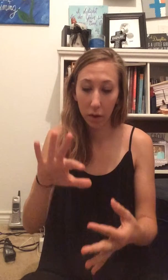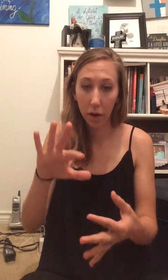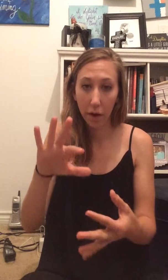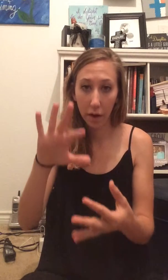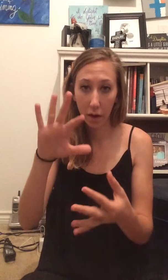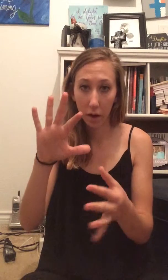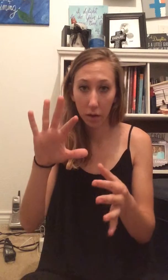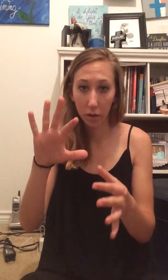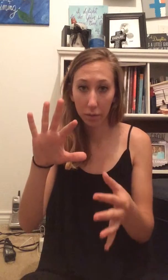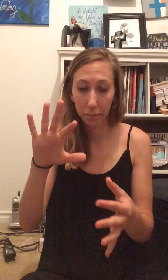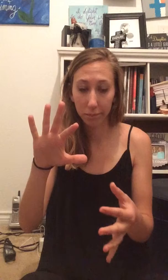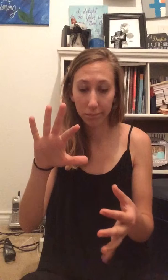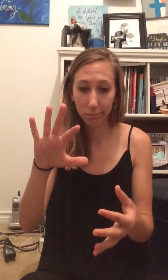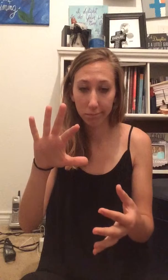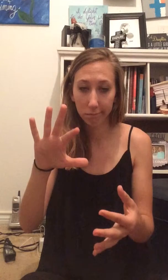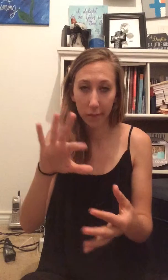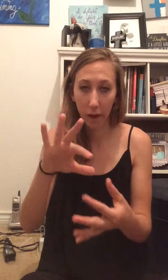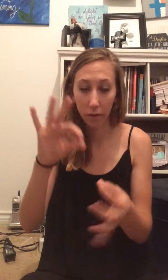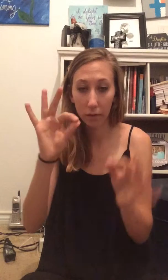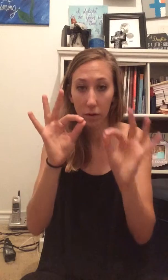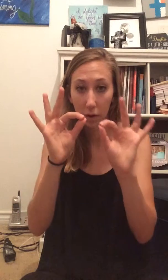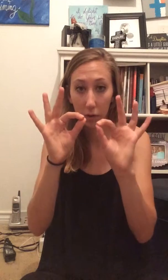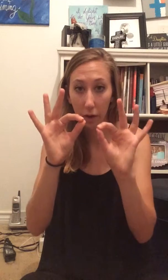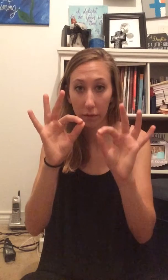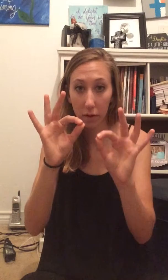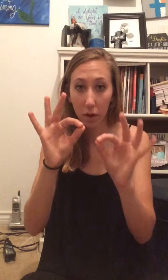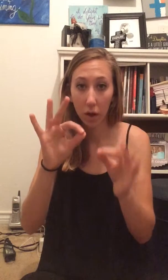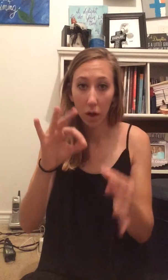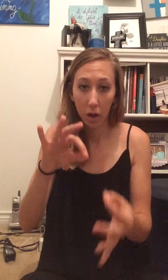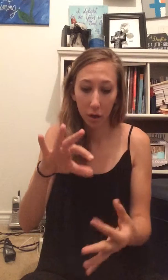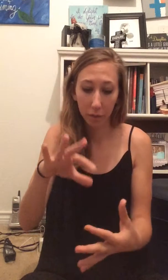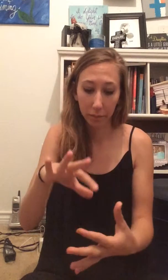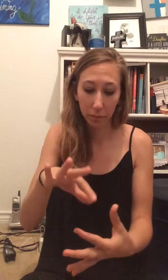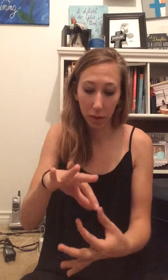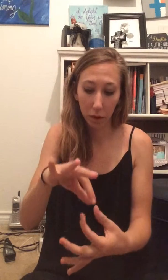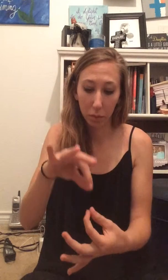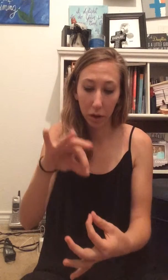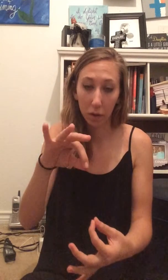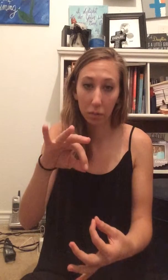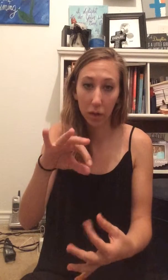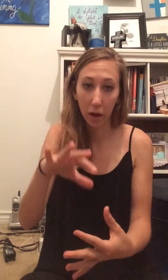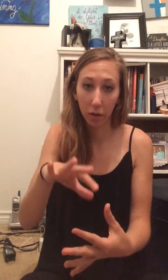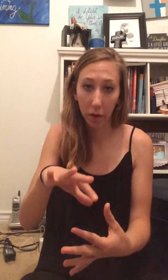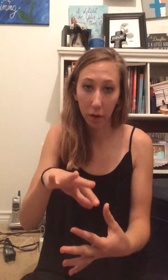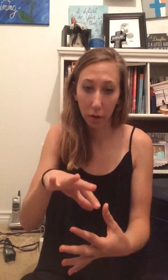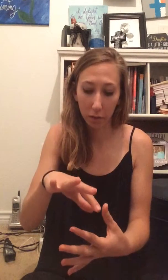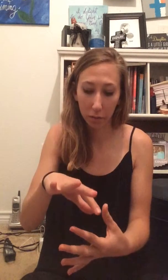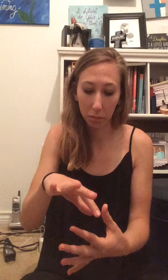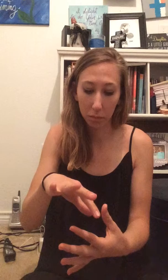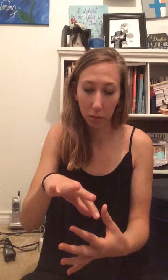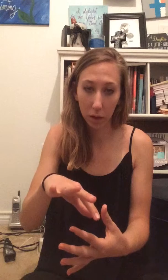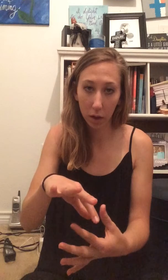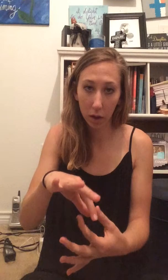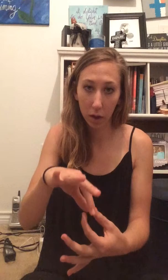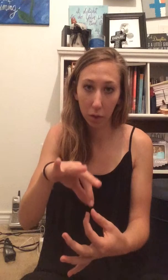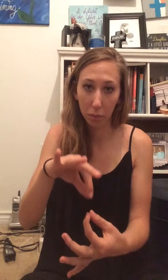F's, these are F's, and you bring them together, like you have them here and you